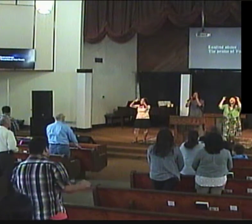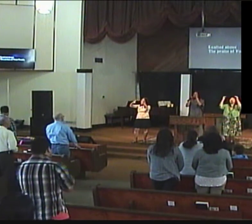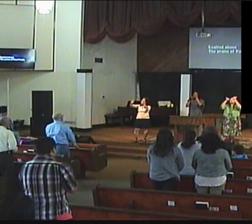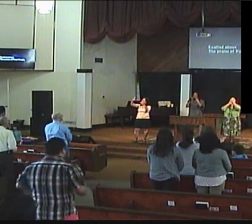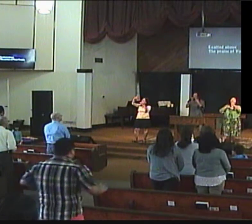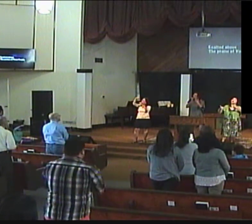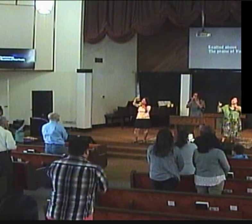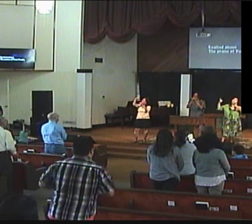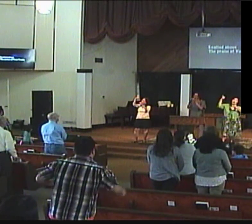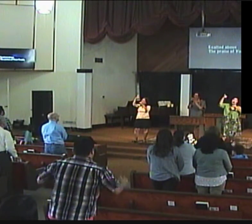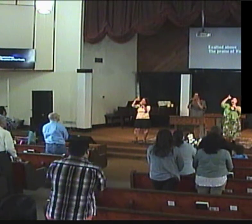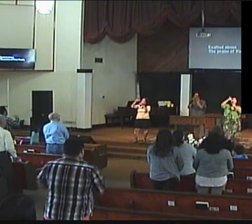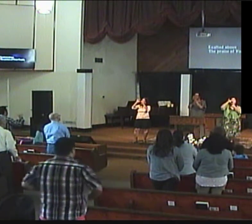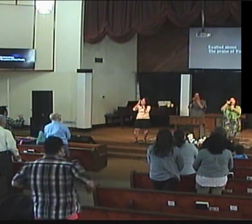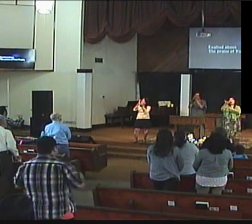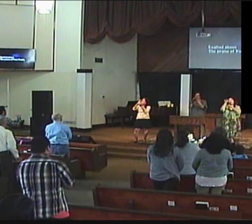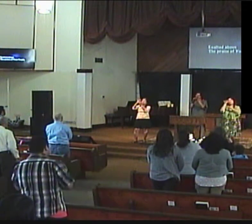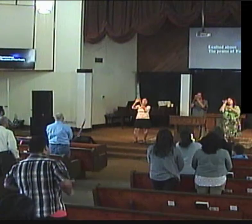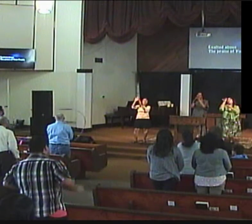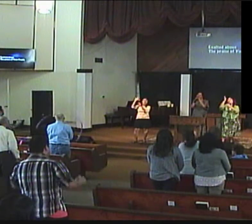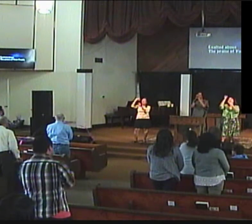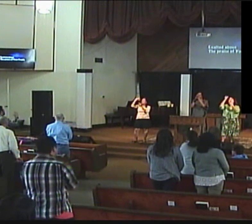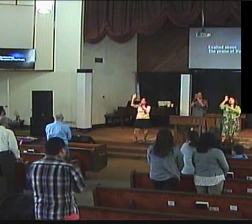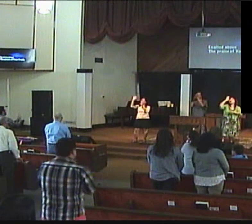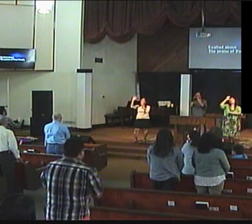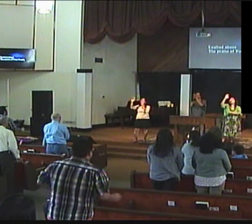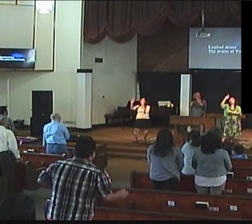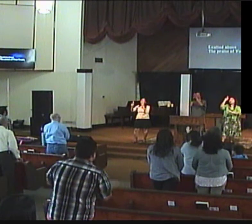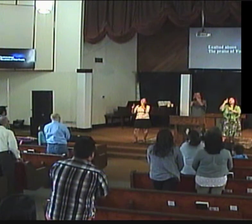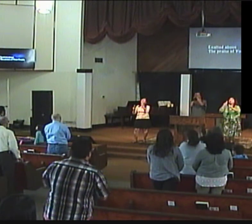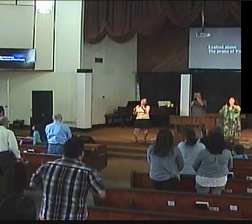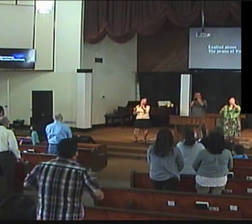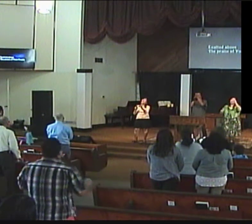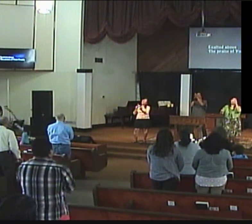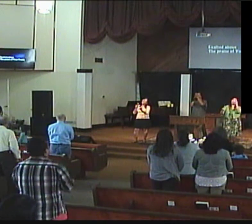exalted above the praise of your